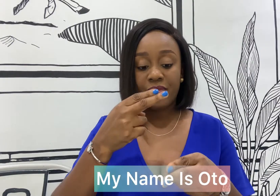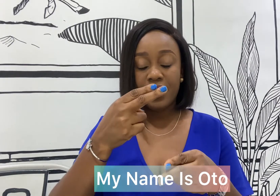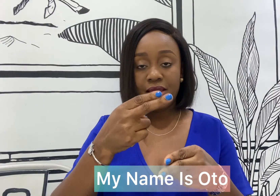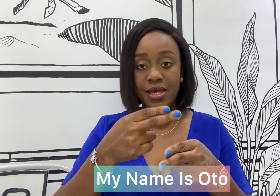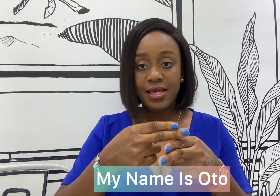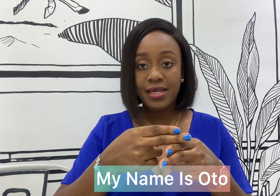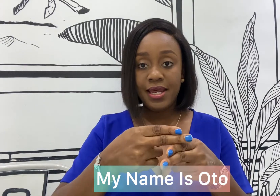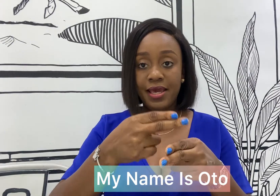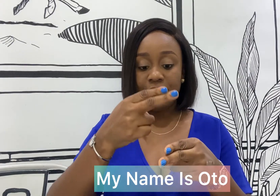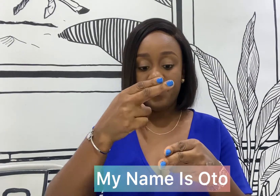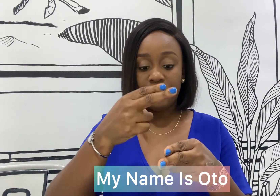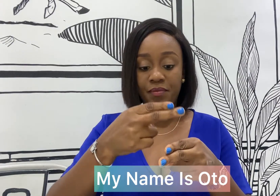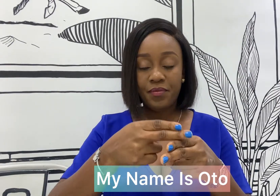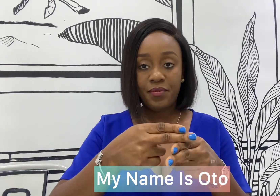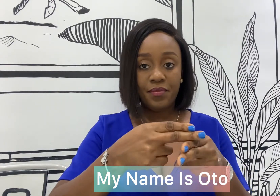My name